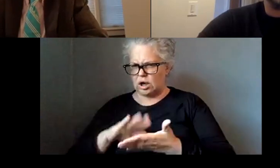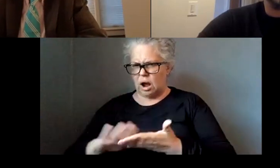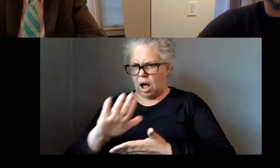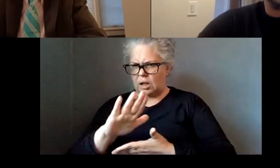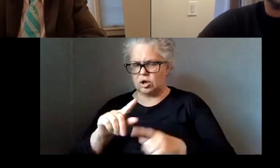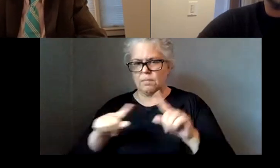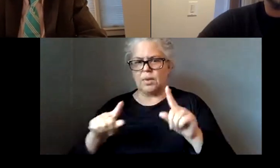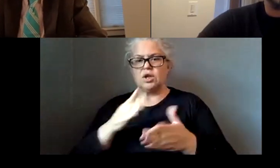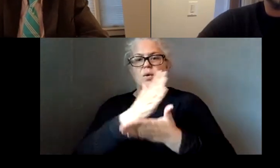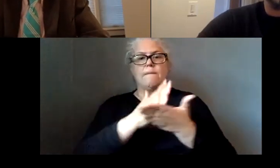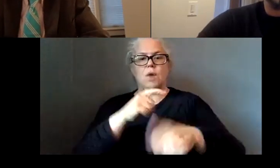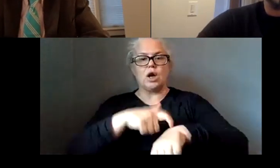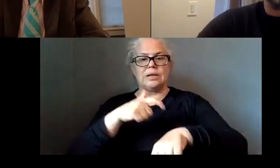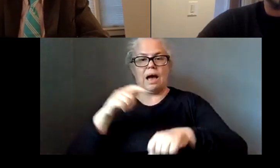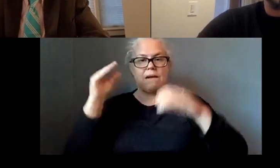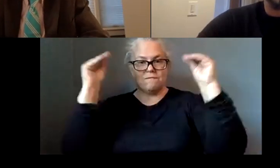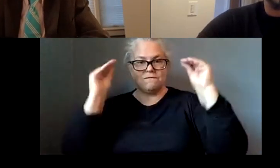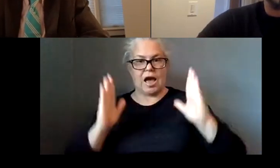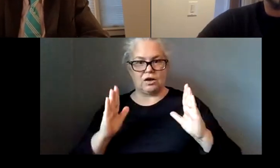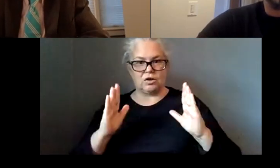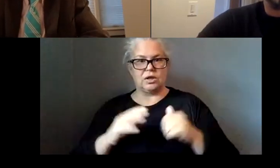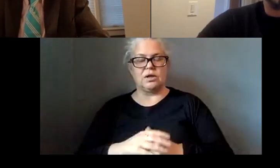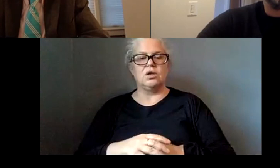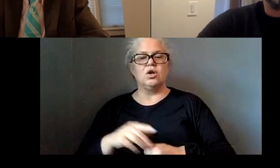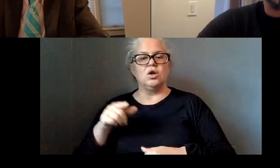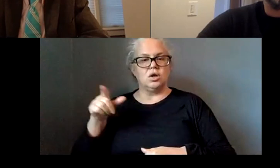part-time faculty member, and she